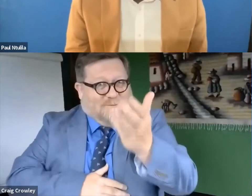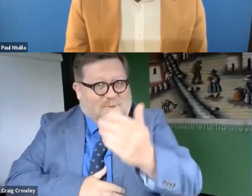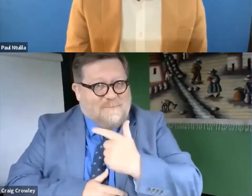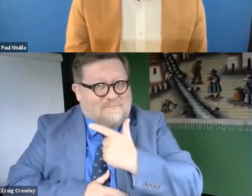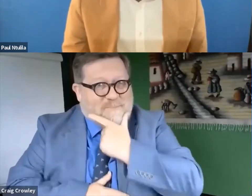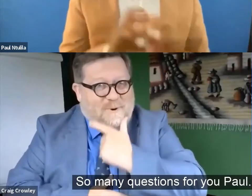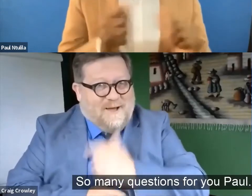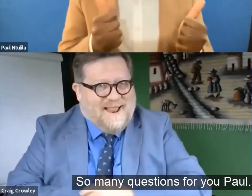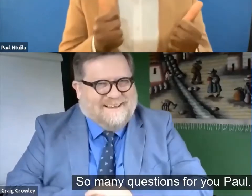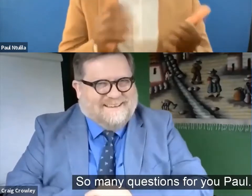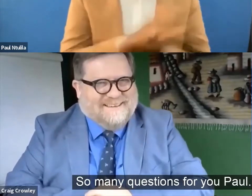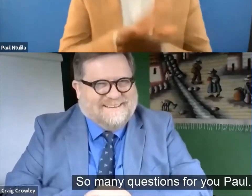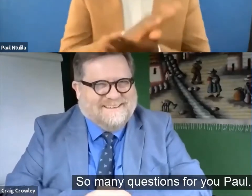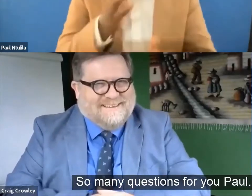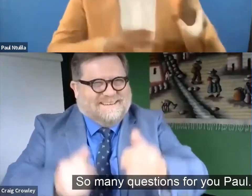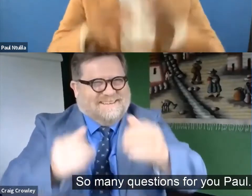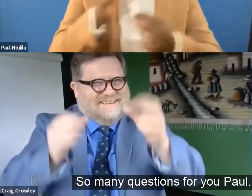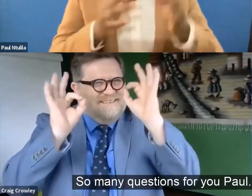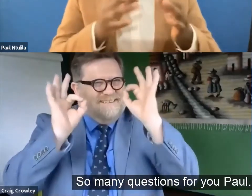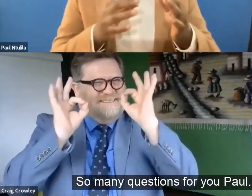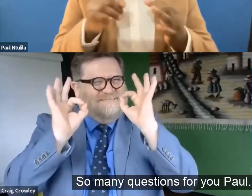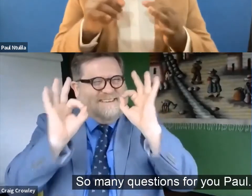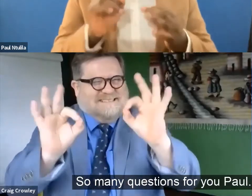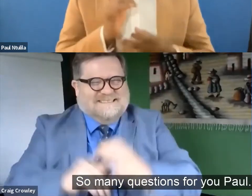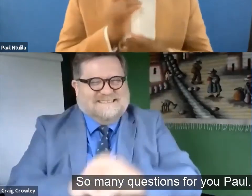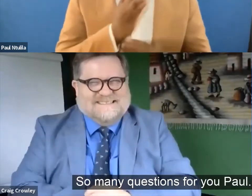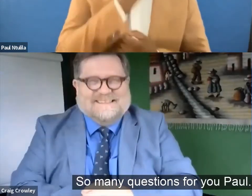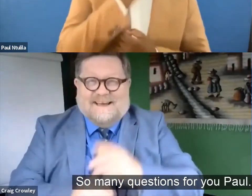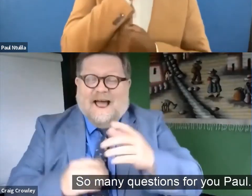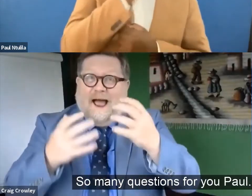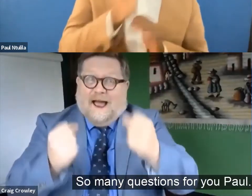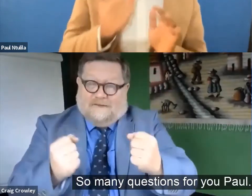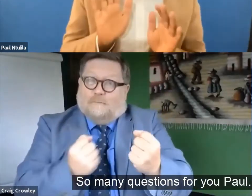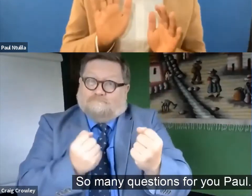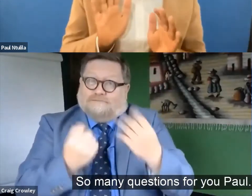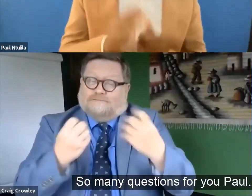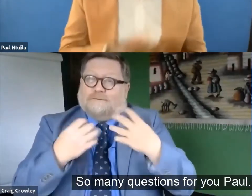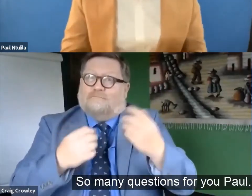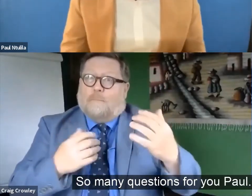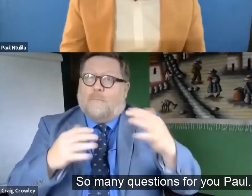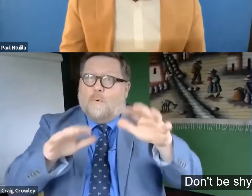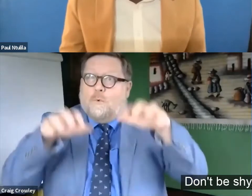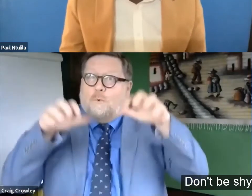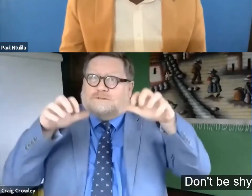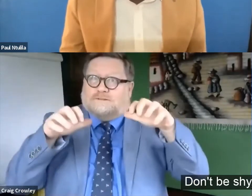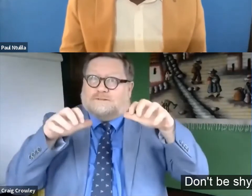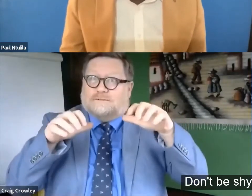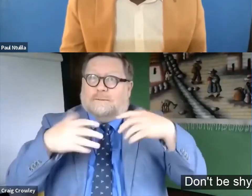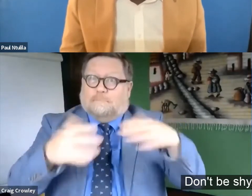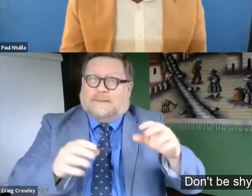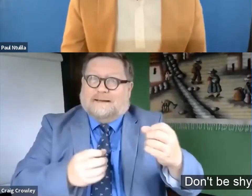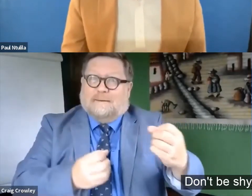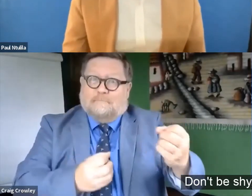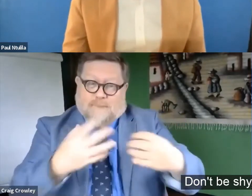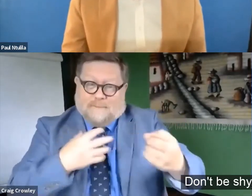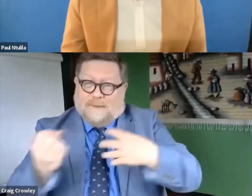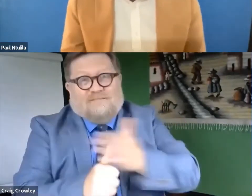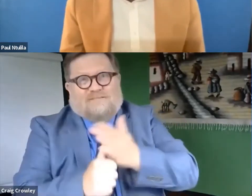I have so many questions for you, Paul. I hope you're ready. Wonderful. Don't be shy, please ask.